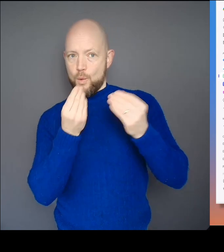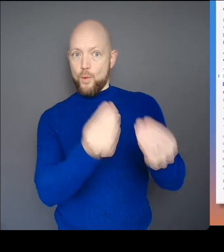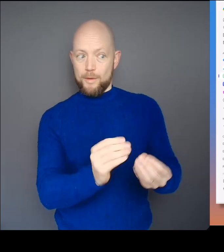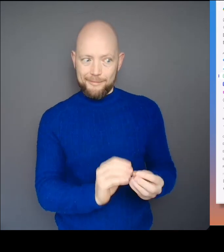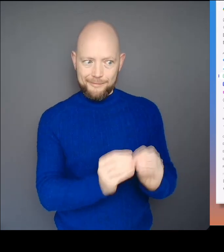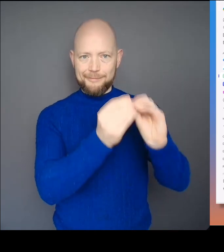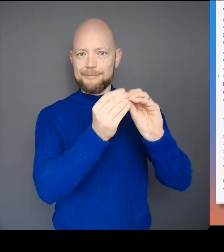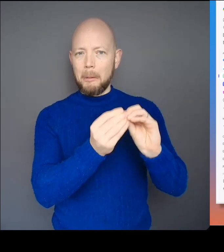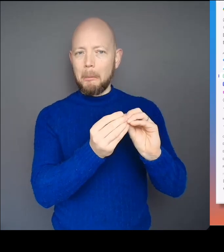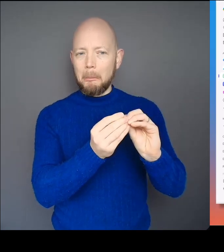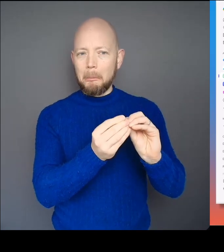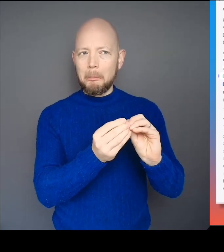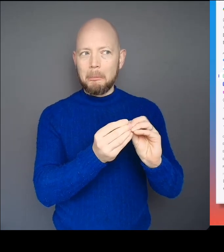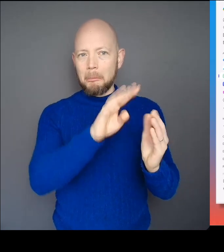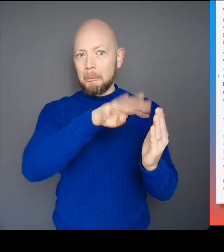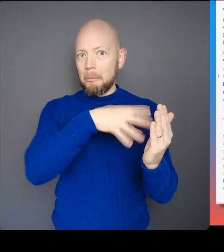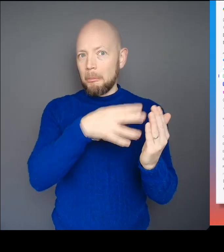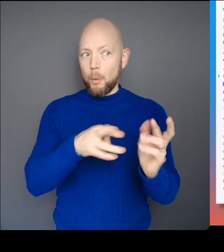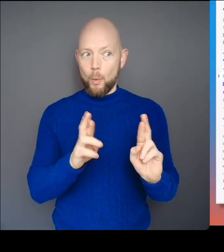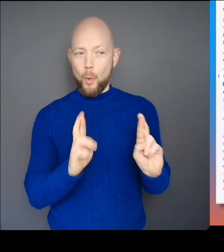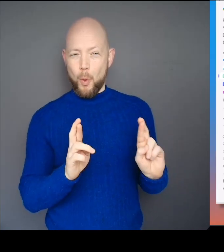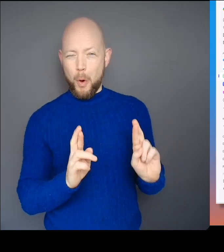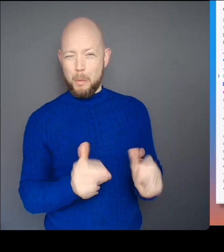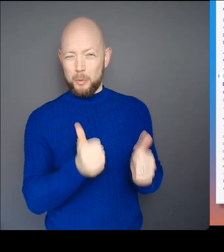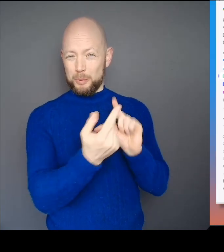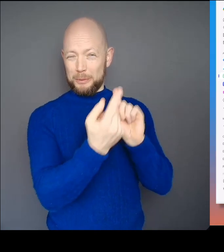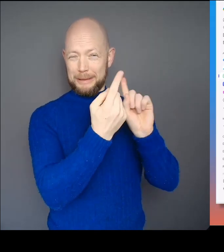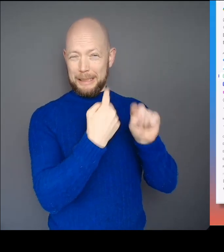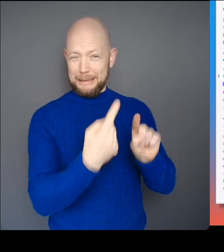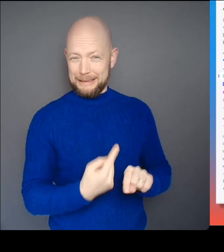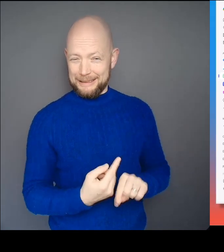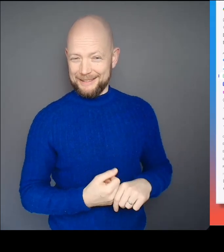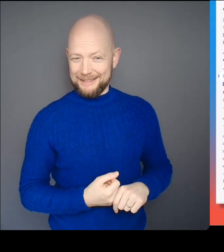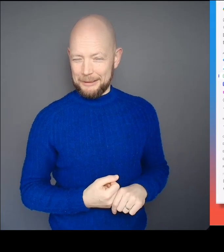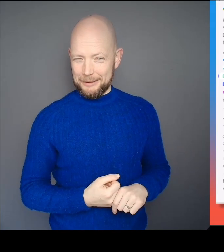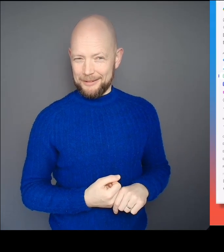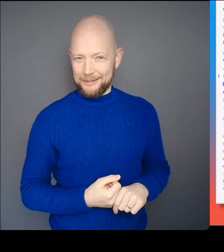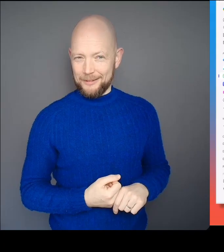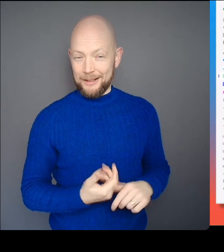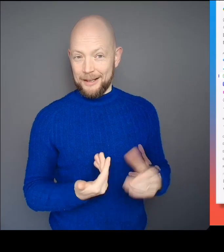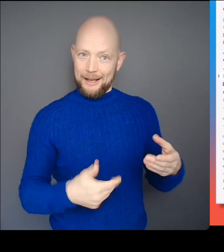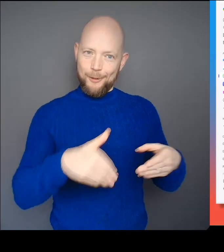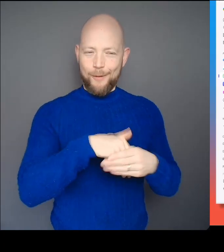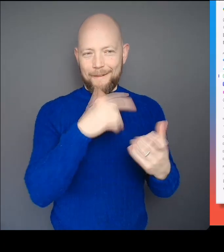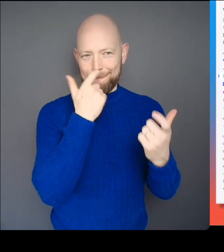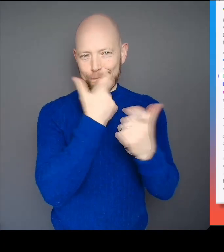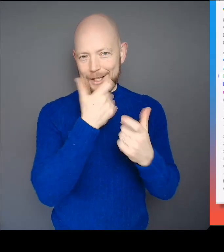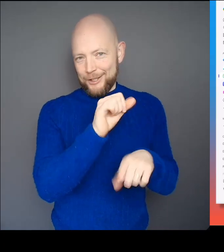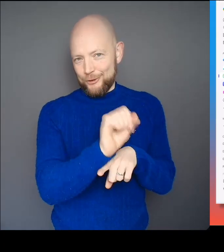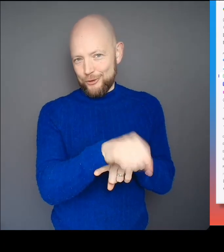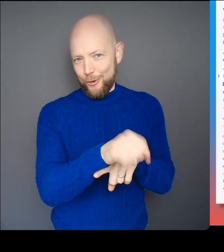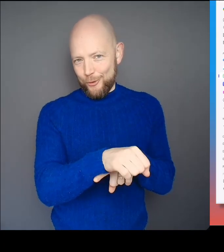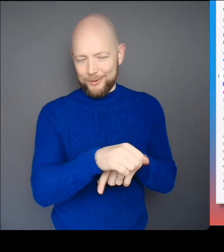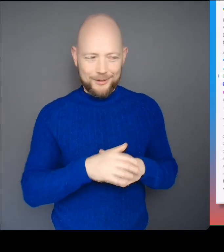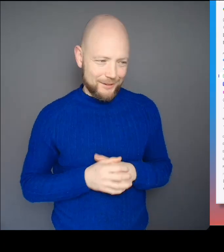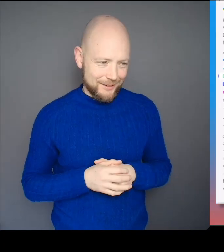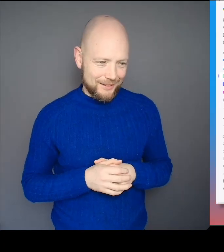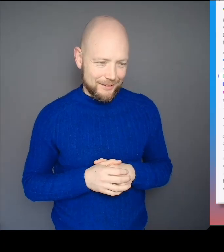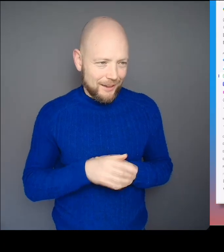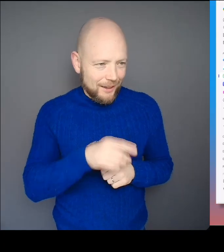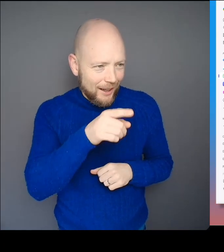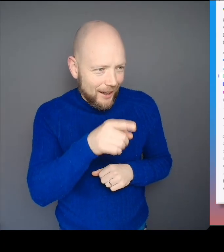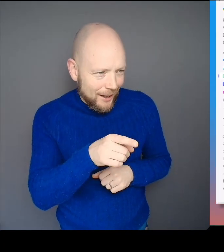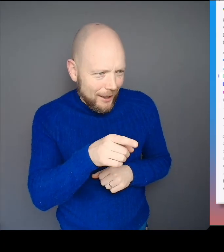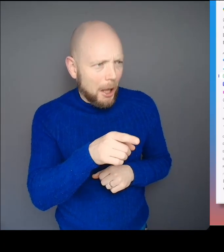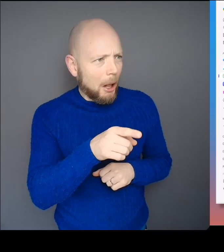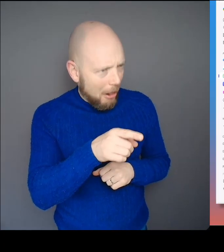those documents that I gave it and come back with an answer that is hopefully full of fairly terrible pet-related puns. Here we go. Here's